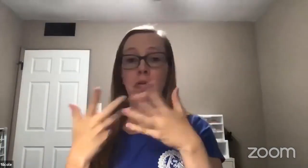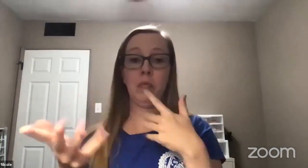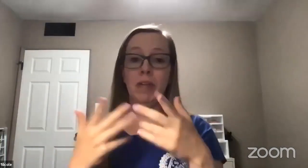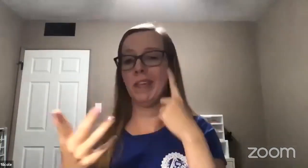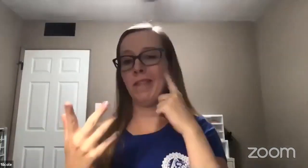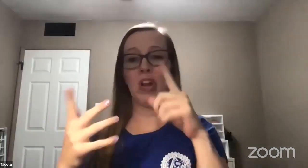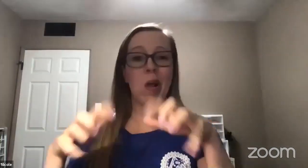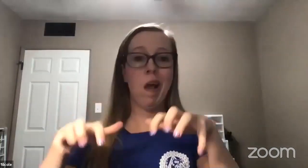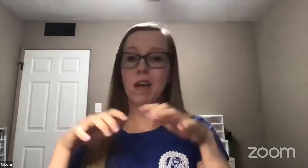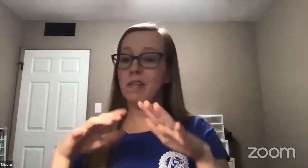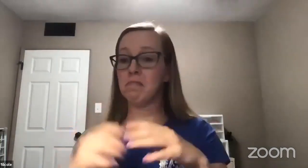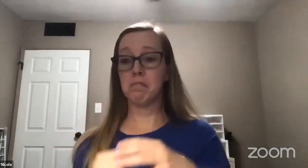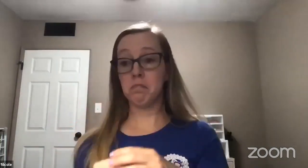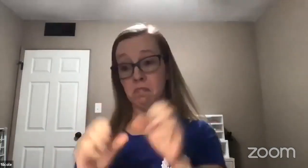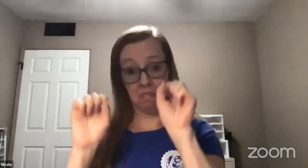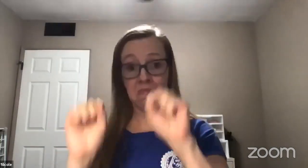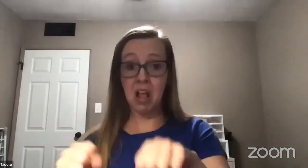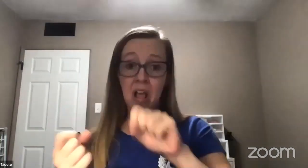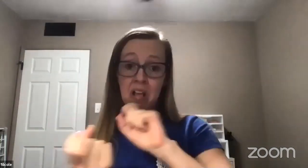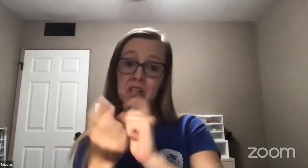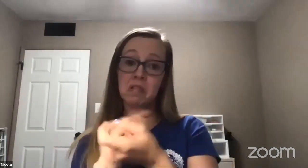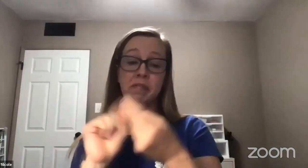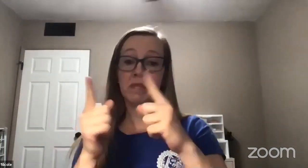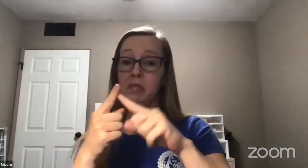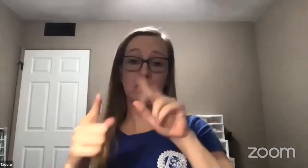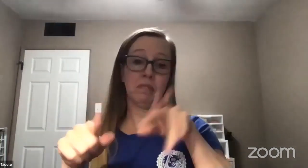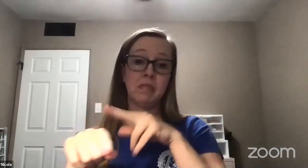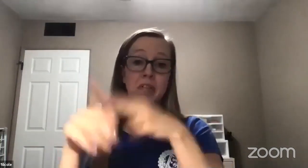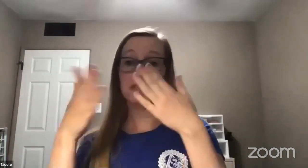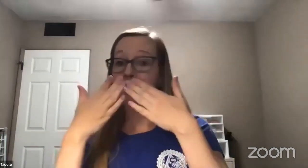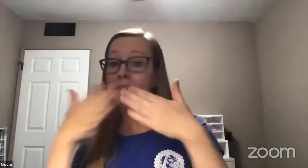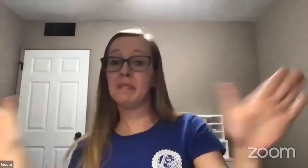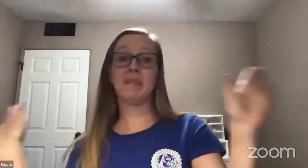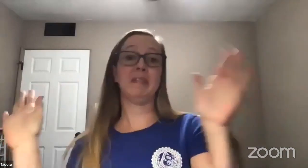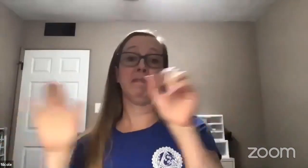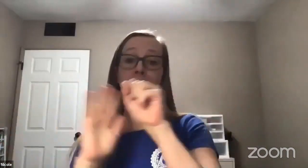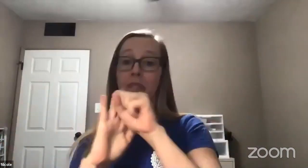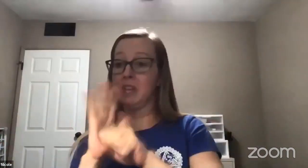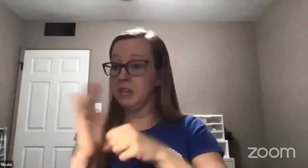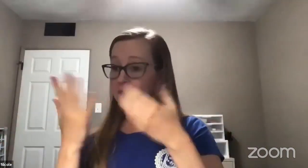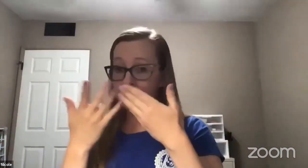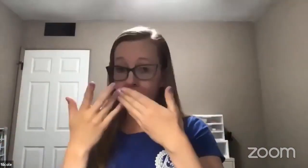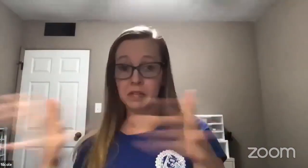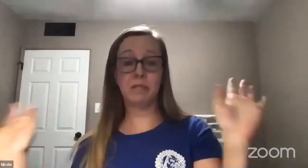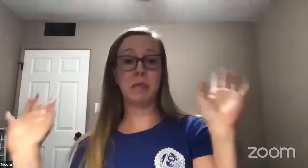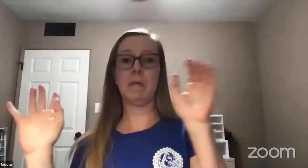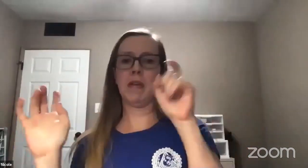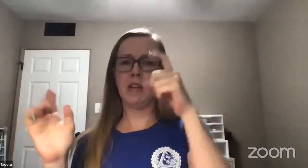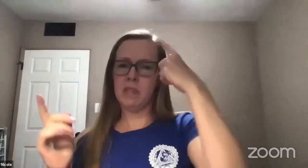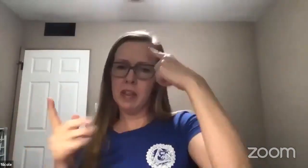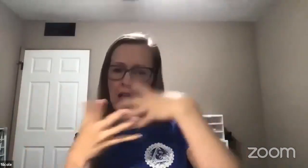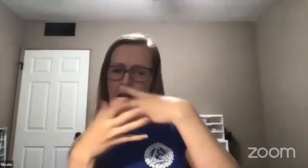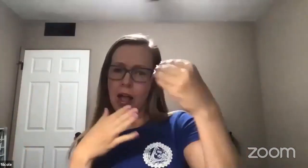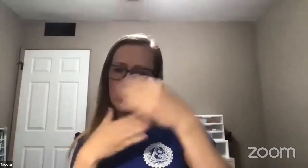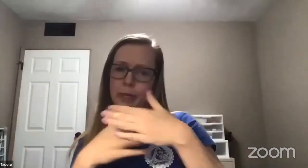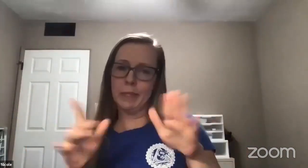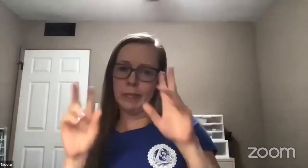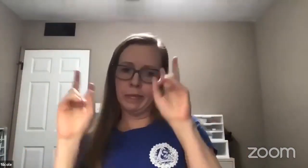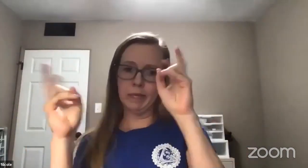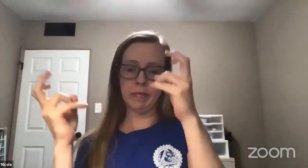It does not need to be simply local. We can make our connection